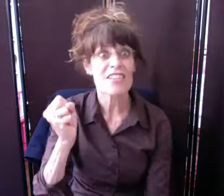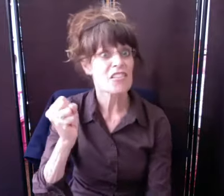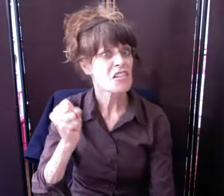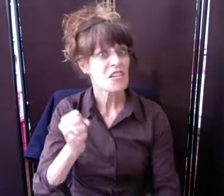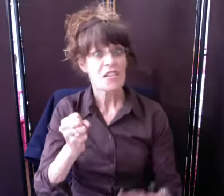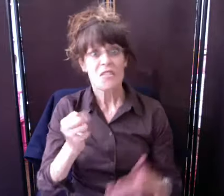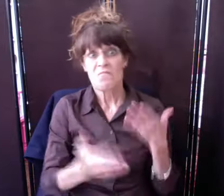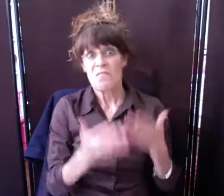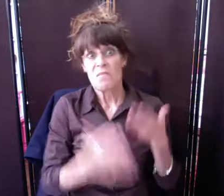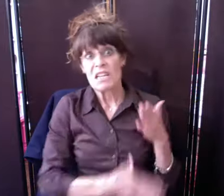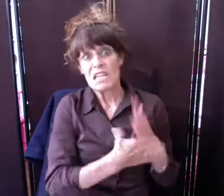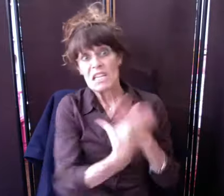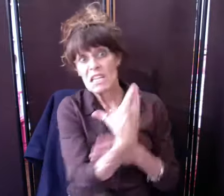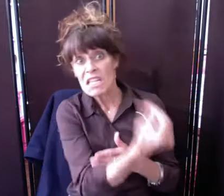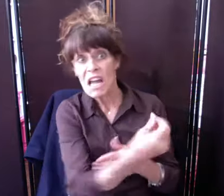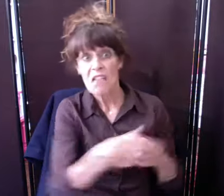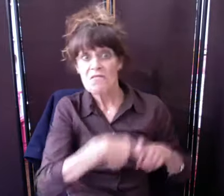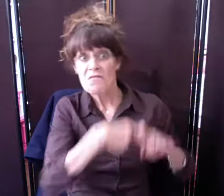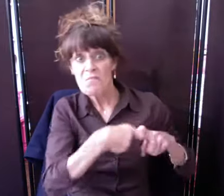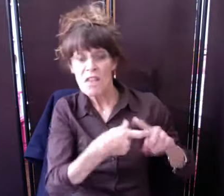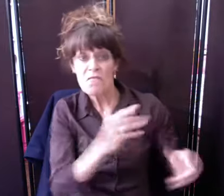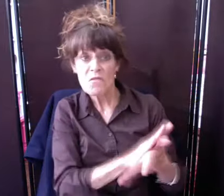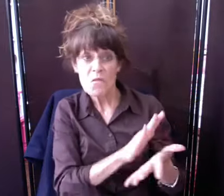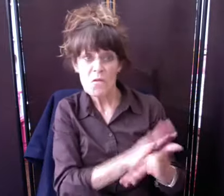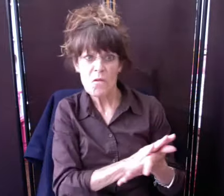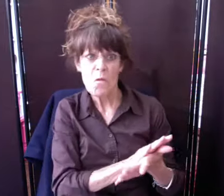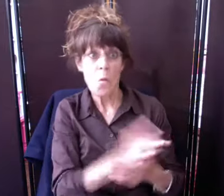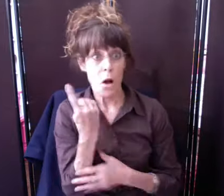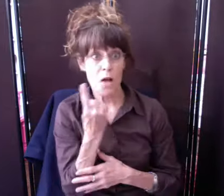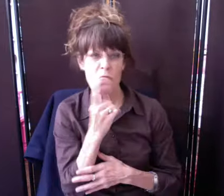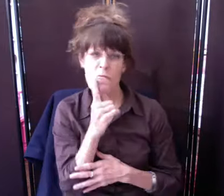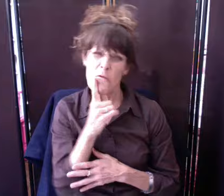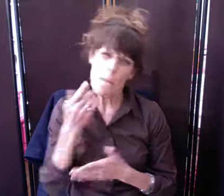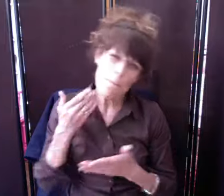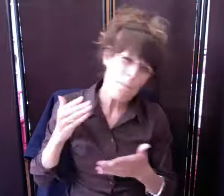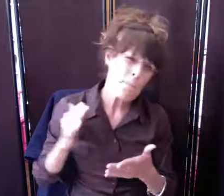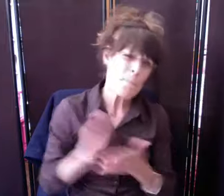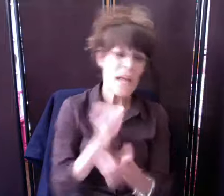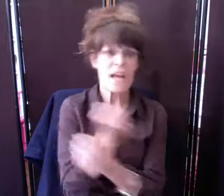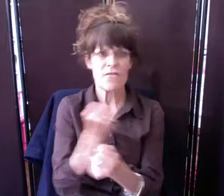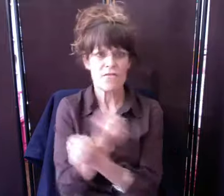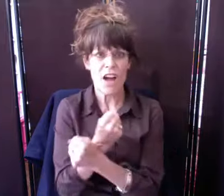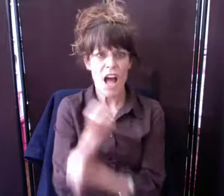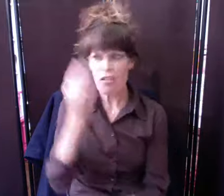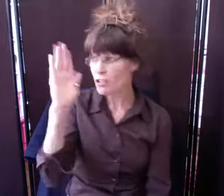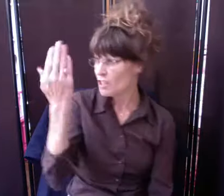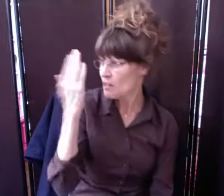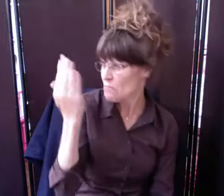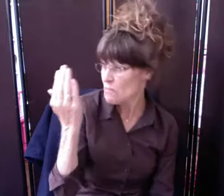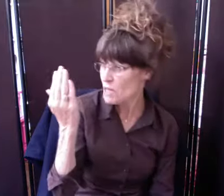getting suspended. I got in a really, really bad fight, and I came home and I looked like I'd gotten in a bad fight. My dad asked me what happened. I told him,